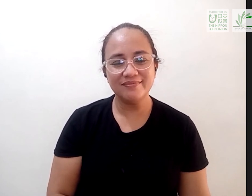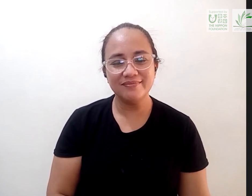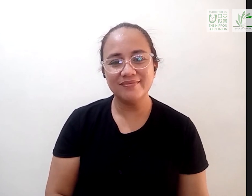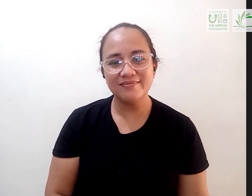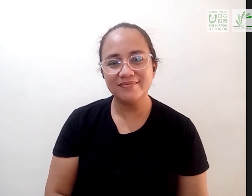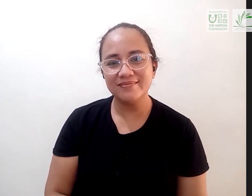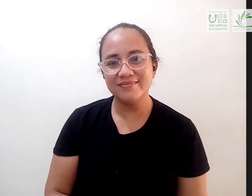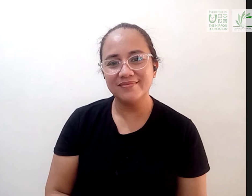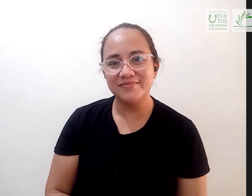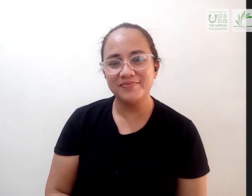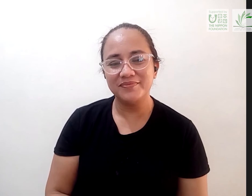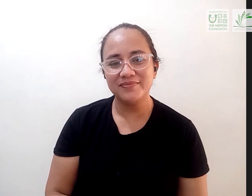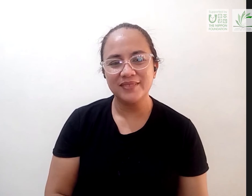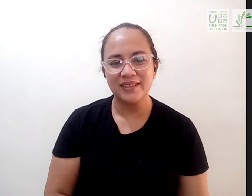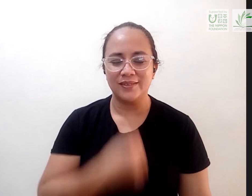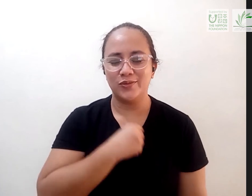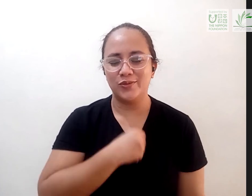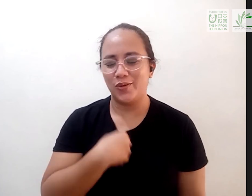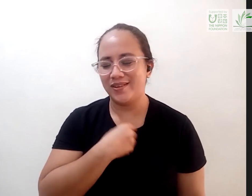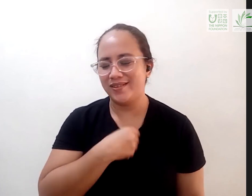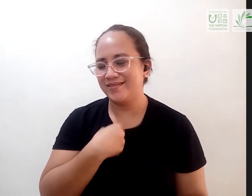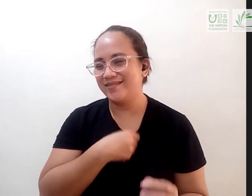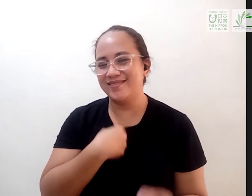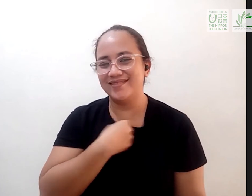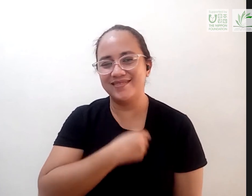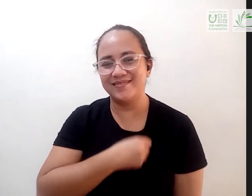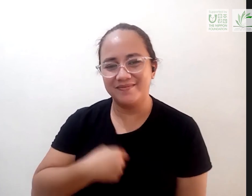Okay, sorry about this.